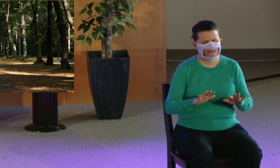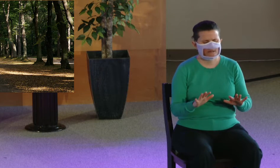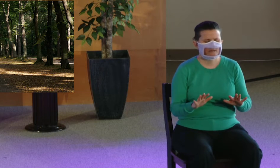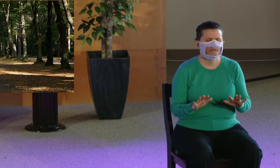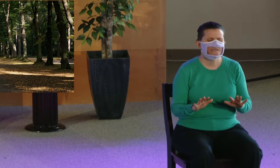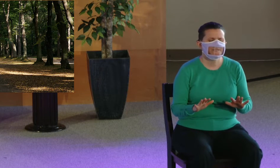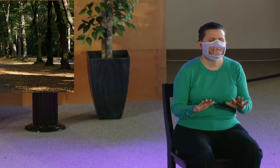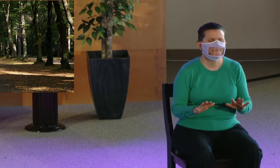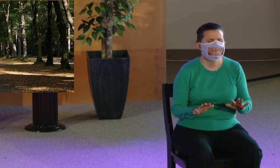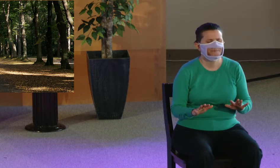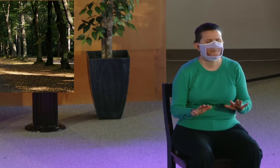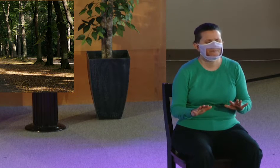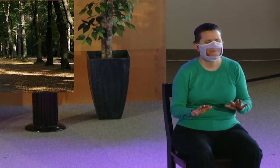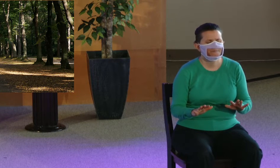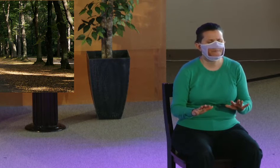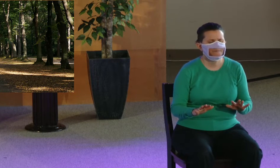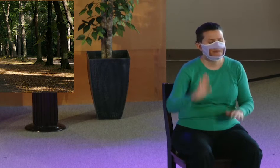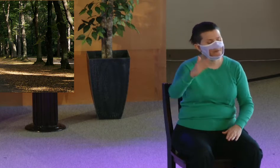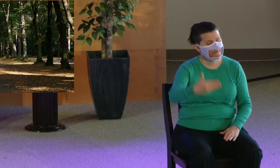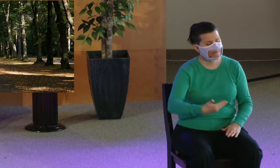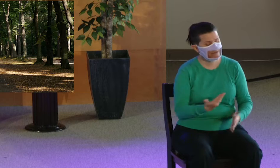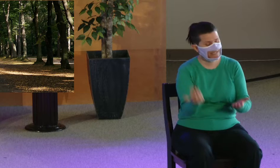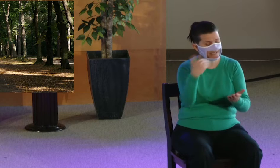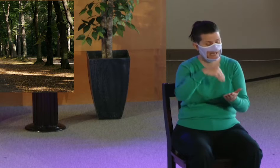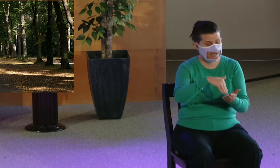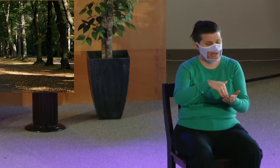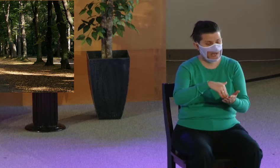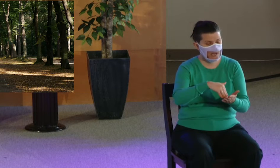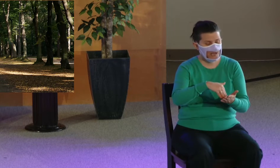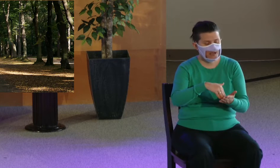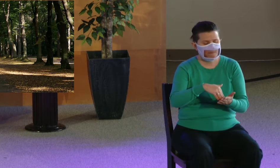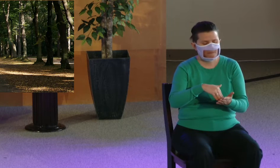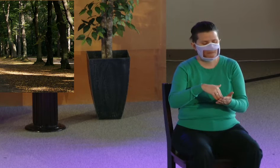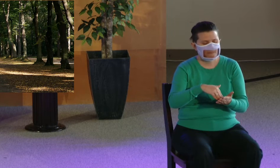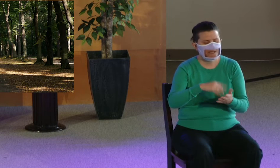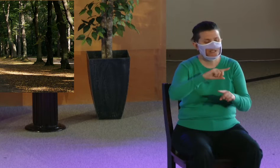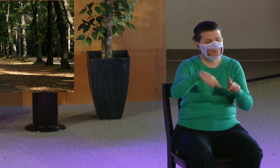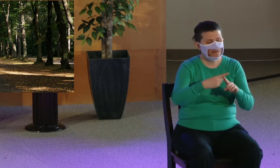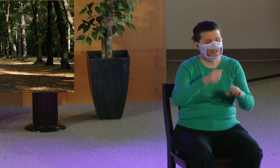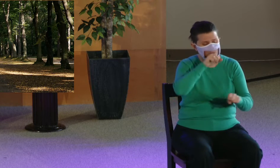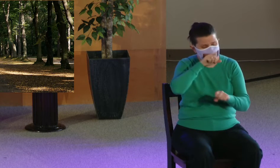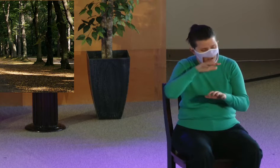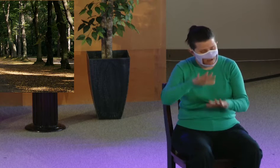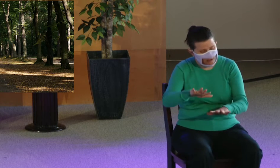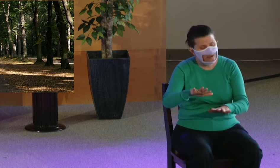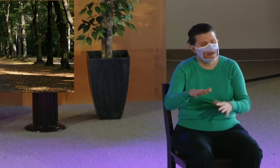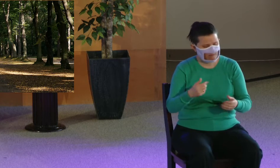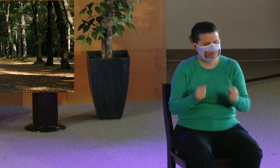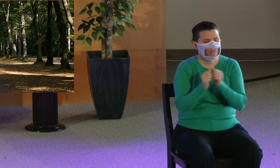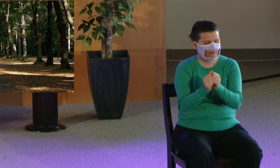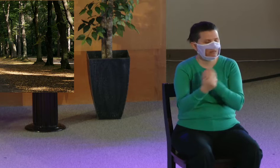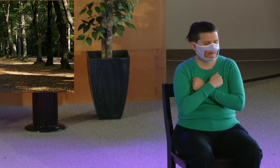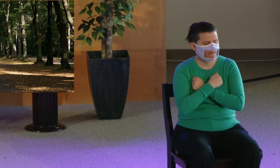I'm going to invite you to do that again, and this time when you exhale, breathe out love.